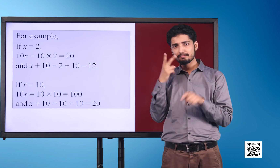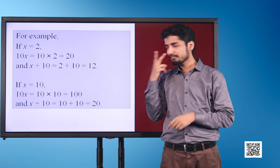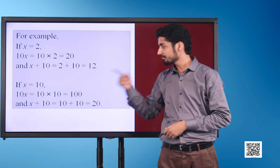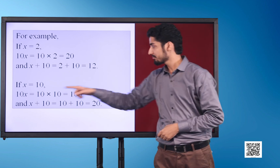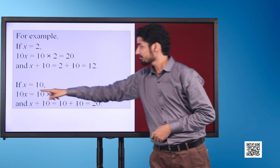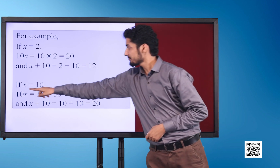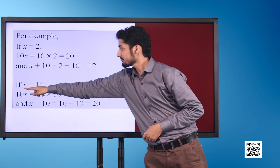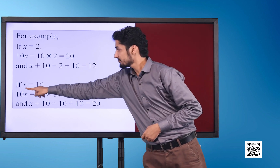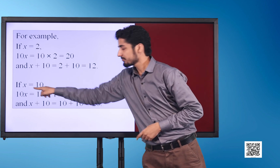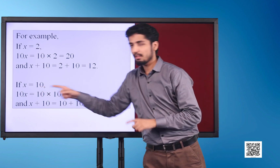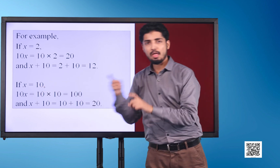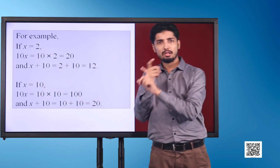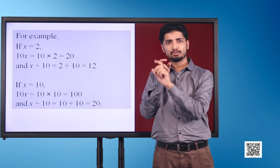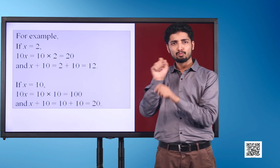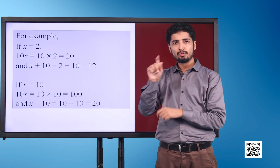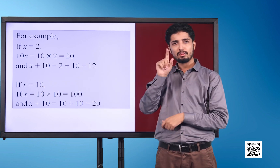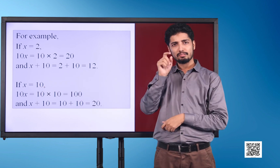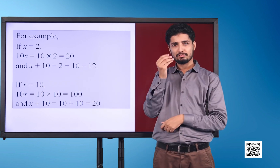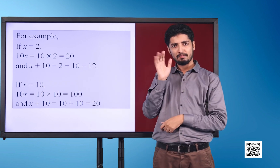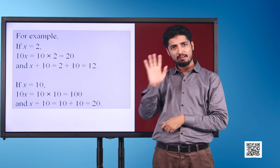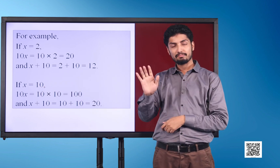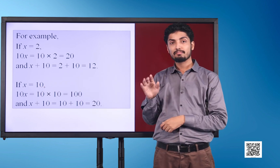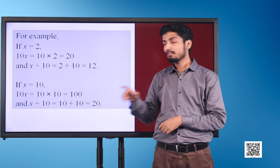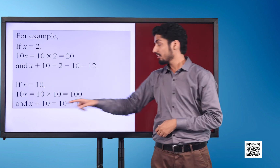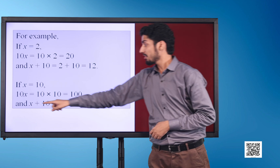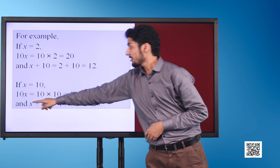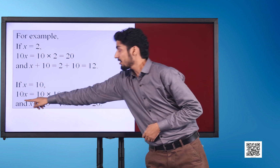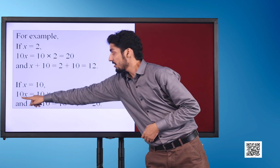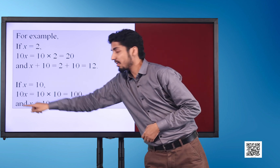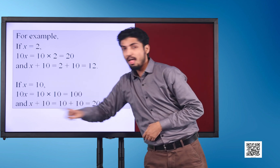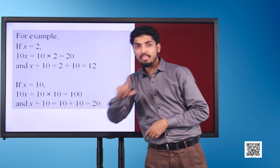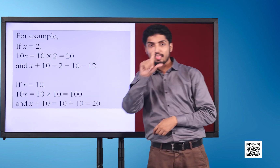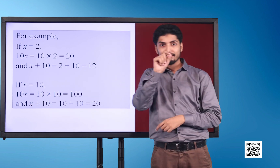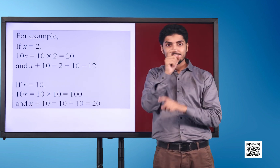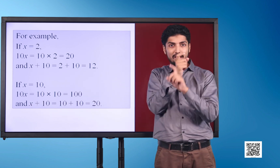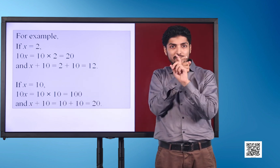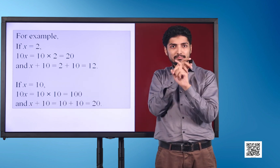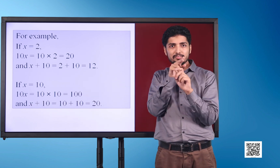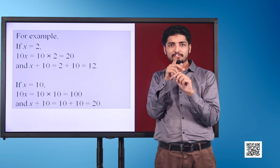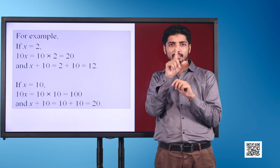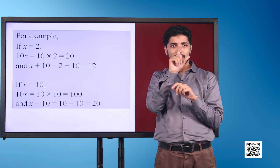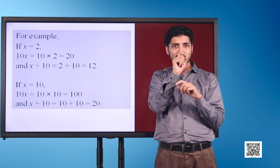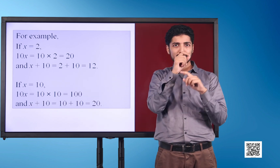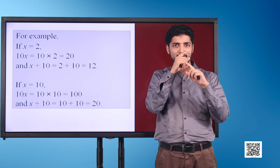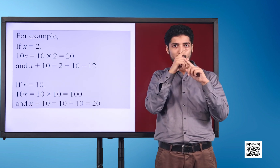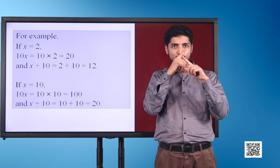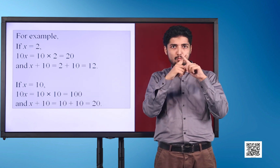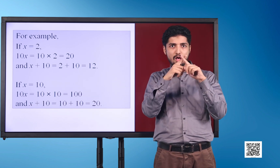If x is equal to 10, 10x is equal to 10 multiplied by 10 equal to 100, and x plus 10 is equal